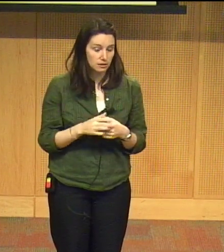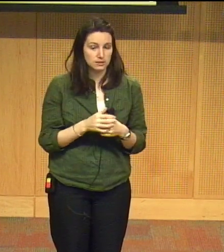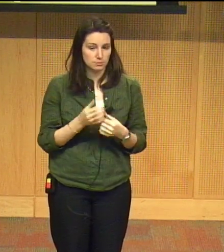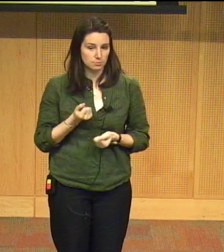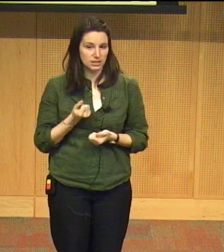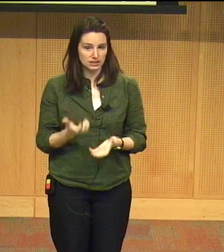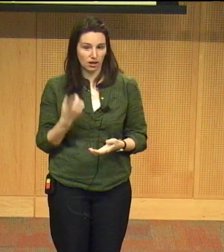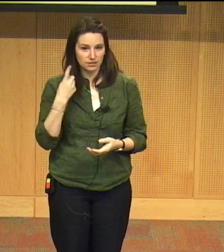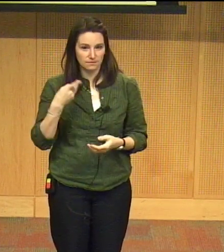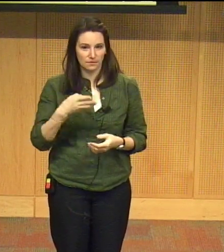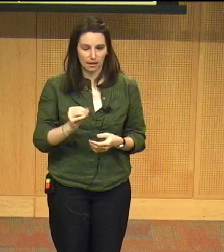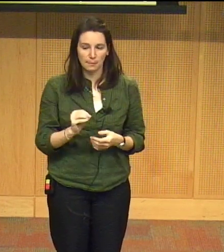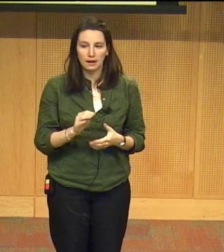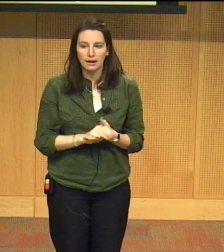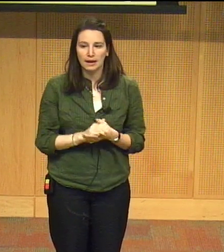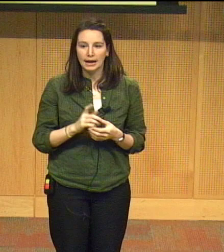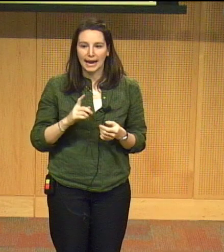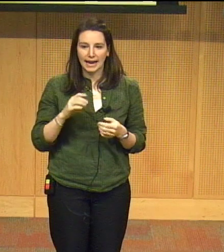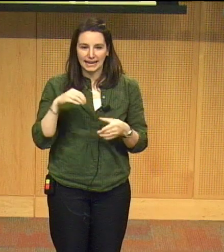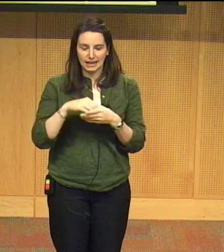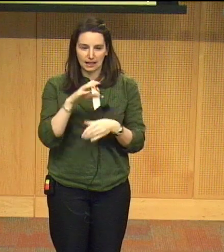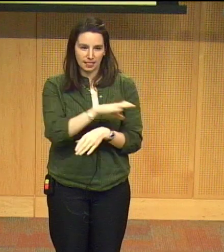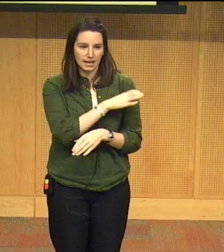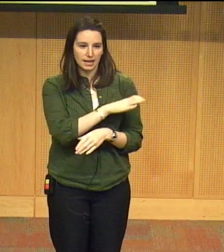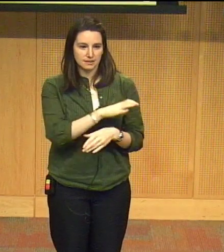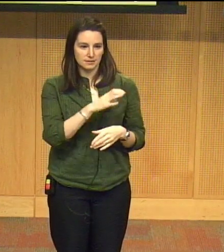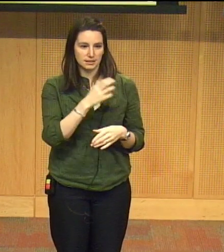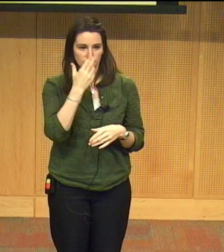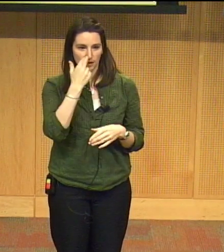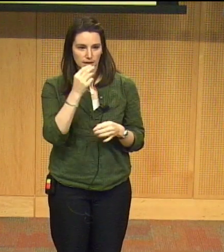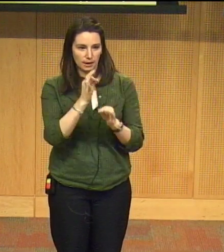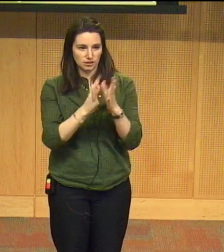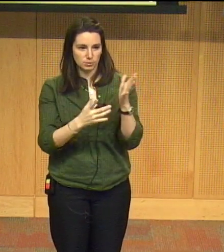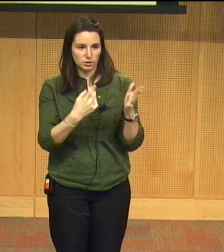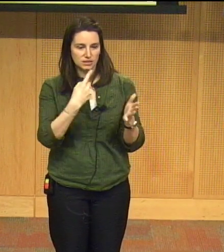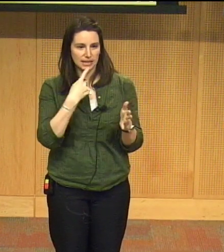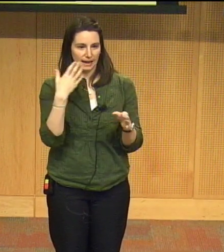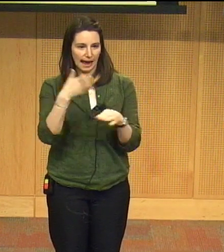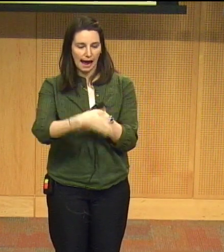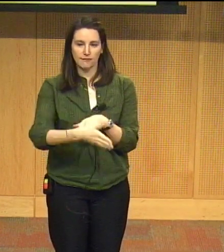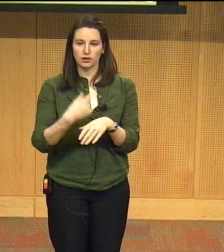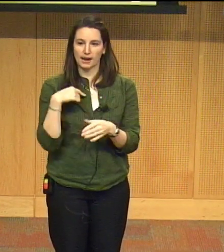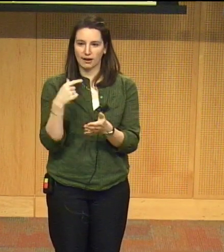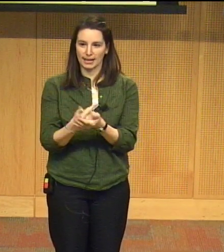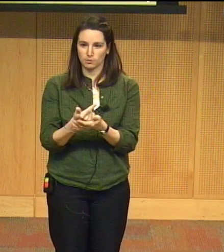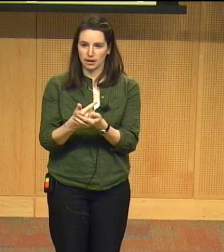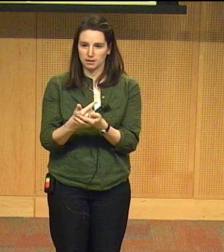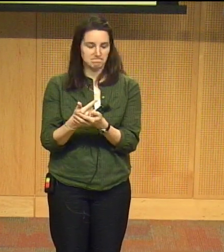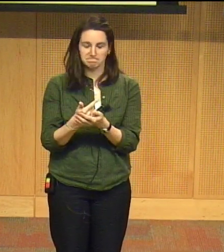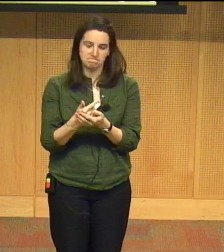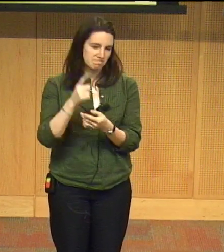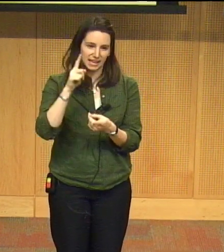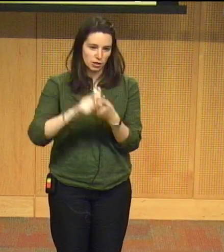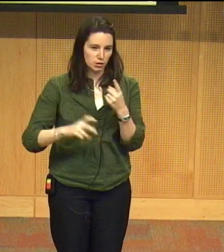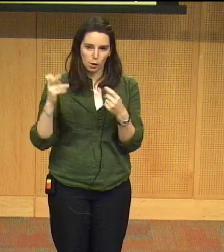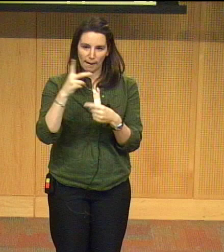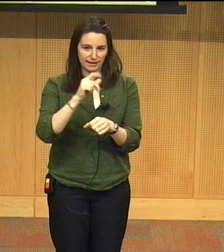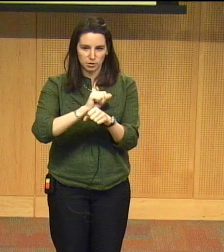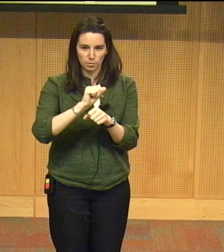it was pretty exhausting for them. And in clinics, it's funny, my interpreter said after I graduated they couldn't go back to work